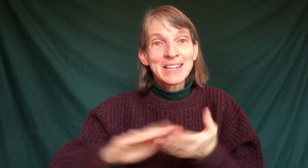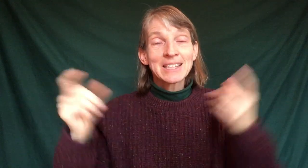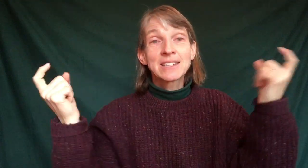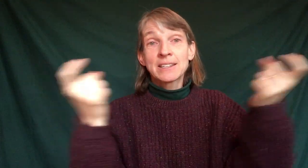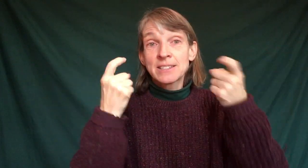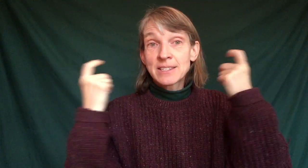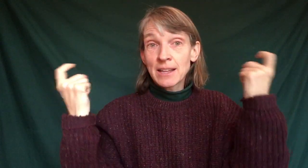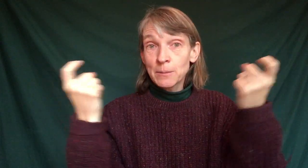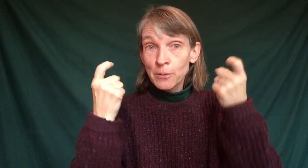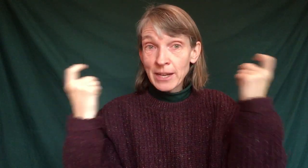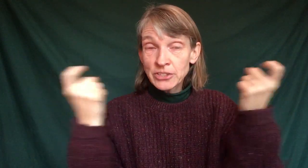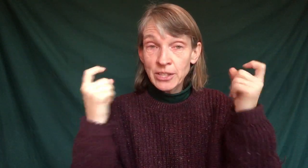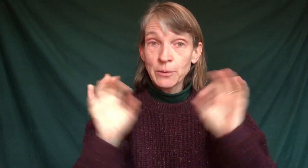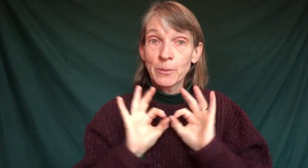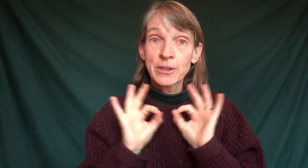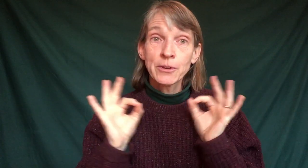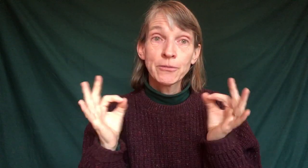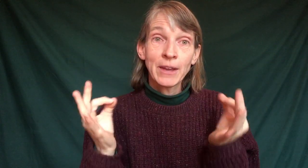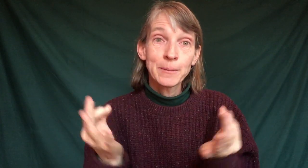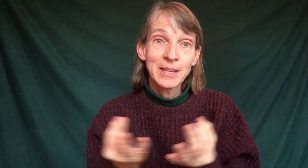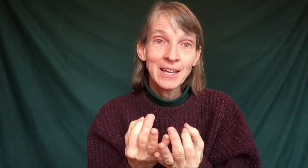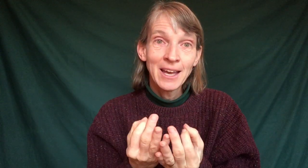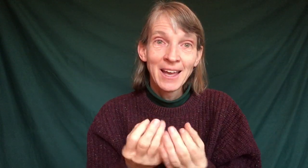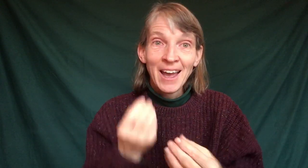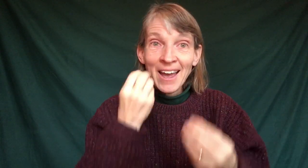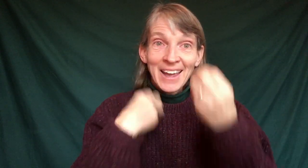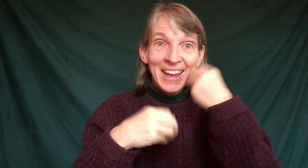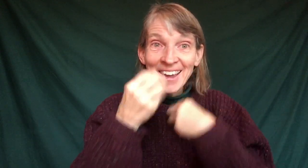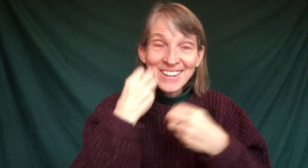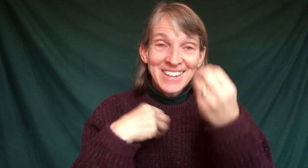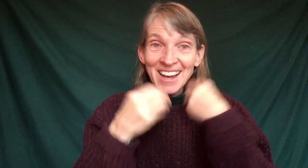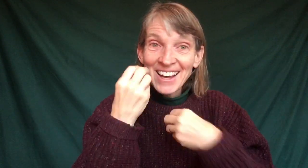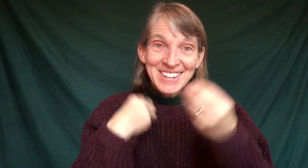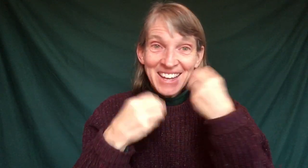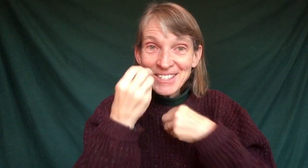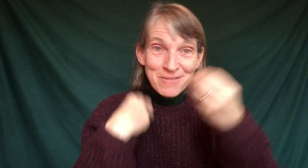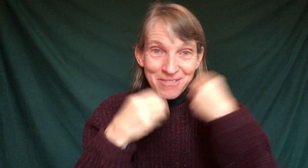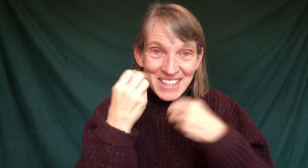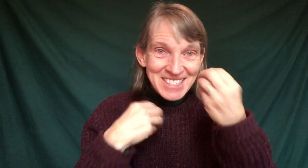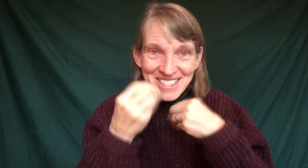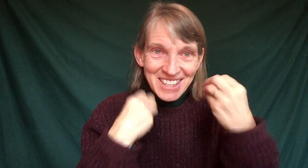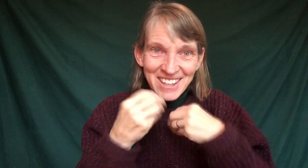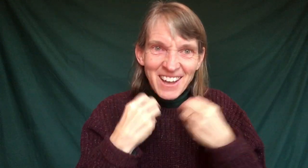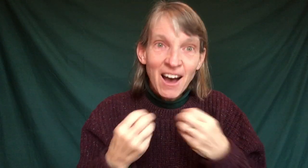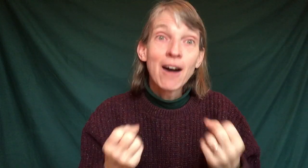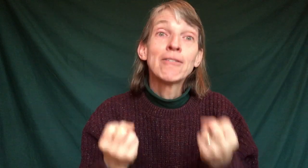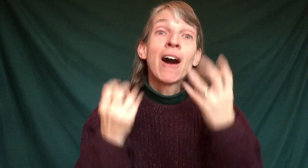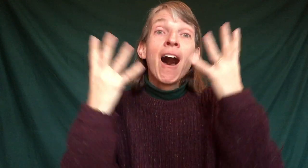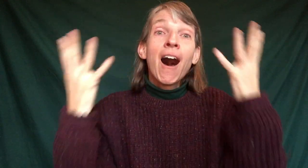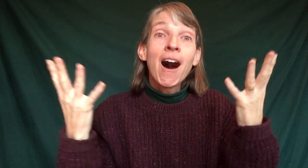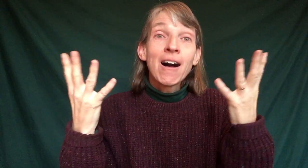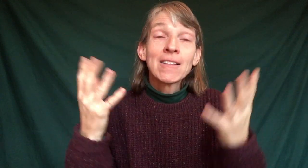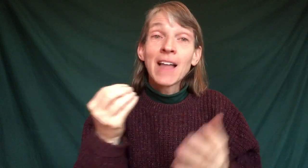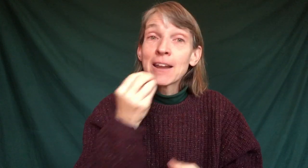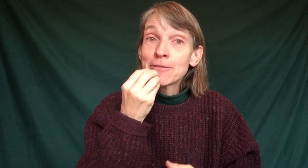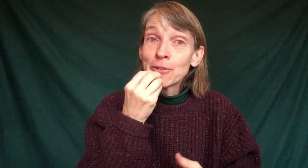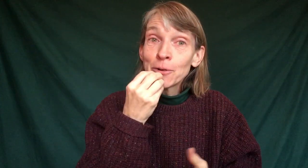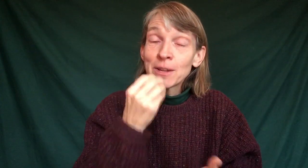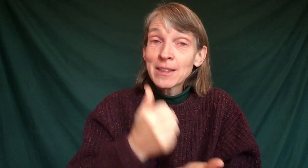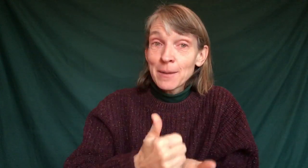nice celebration with your family and a nice feast of a lot of food that maybe